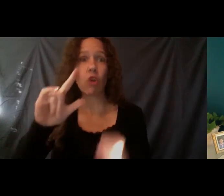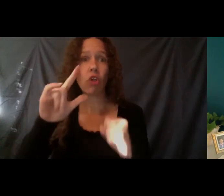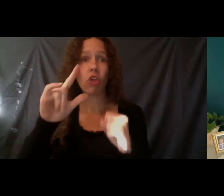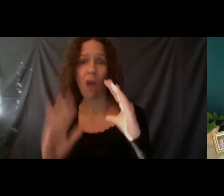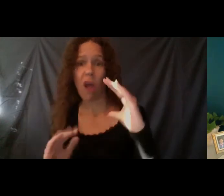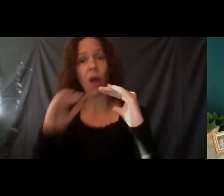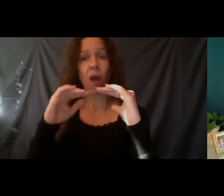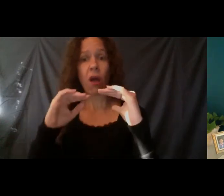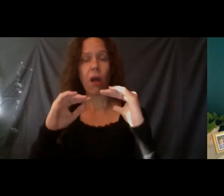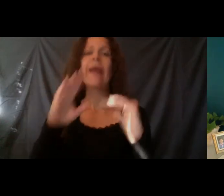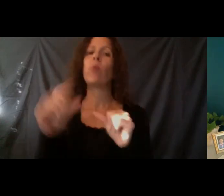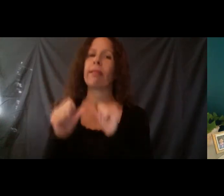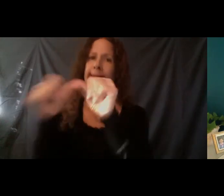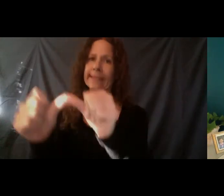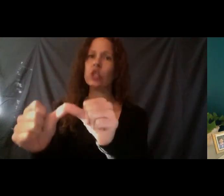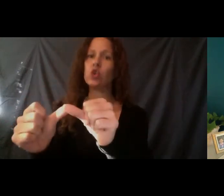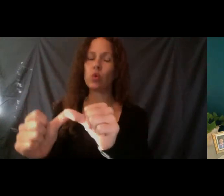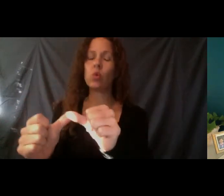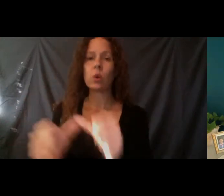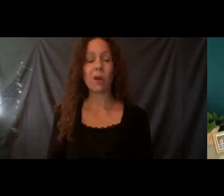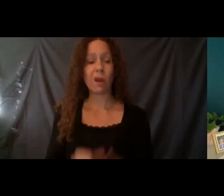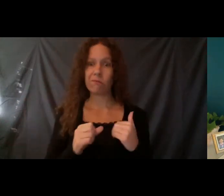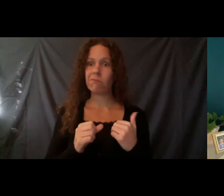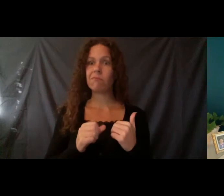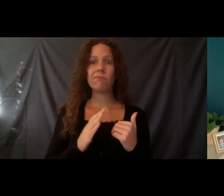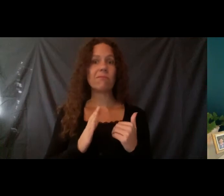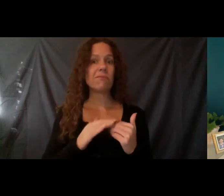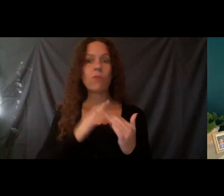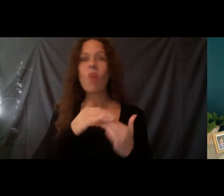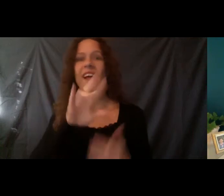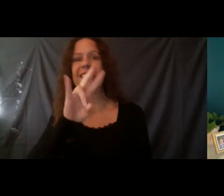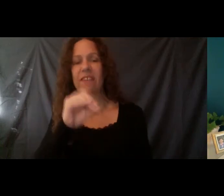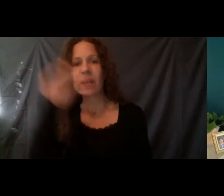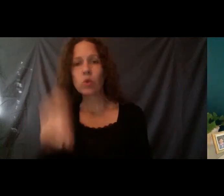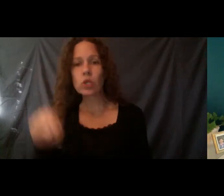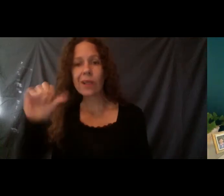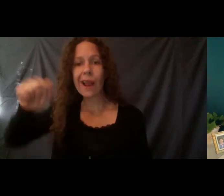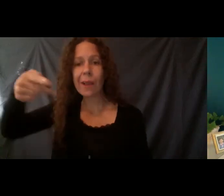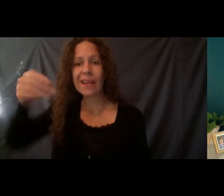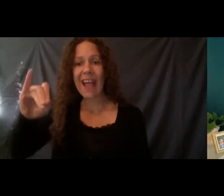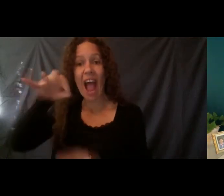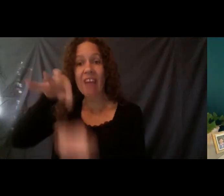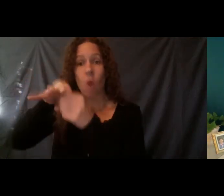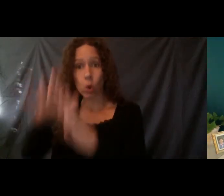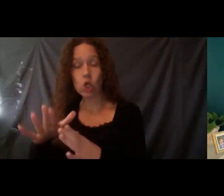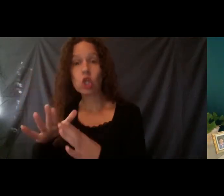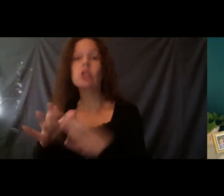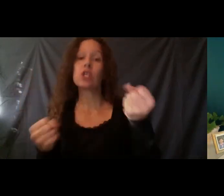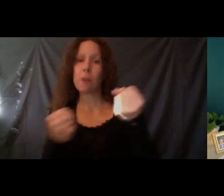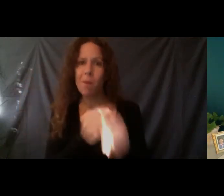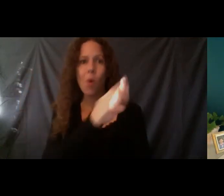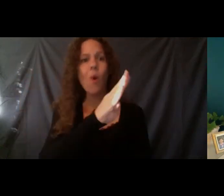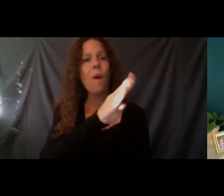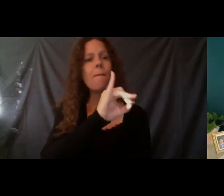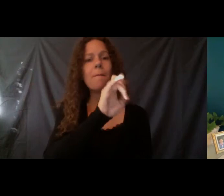not only did almost 70% of API voters support Joe Biden, but alongside the Women and Black Caucus, we are